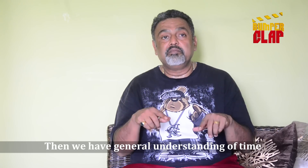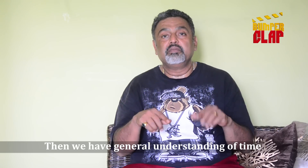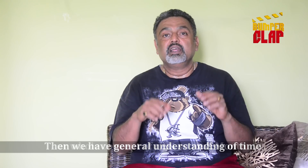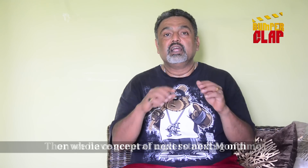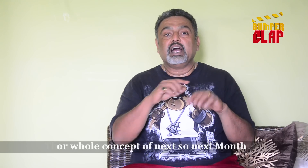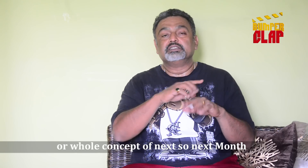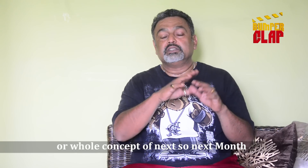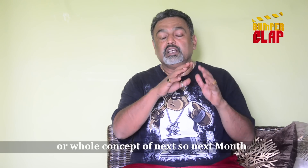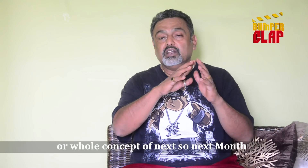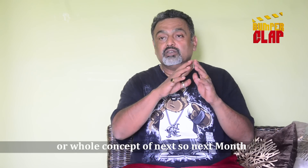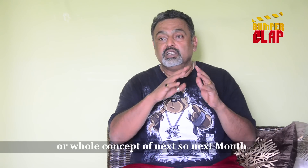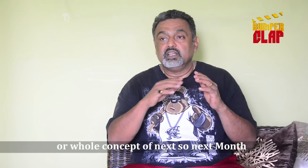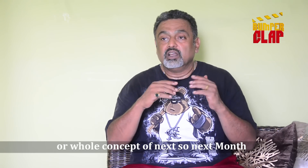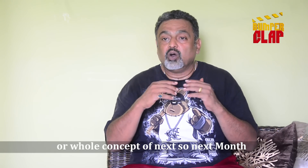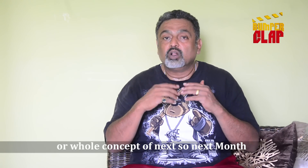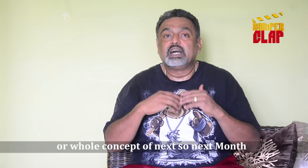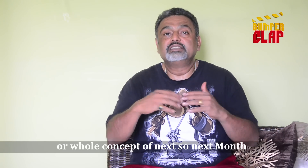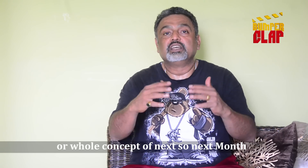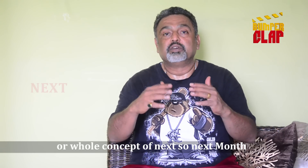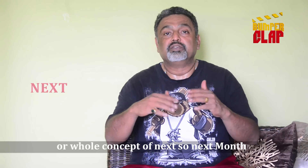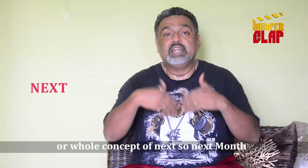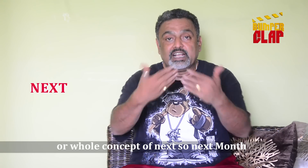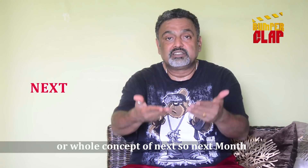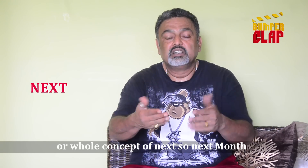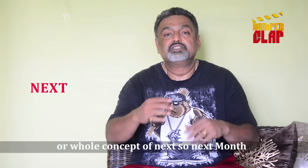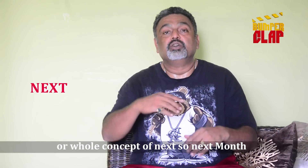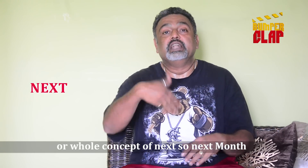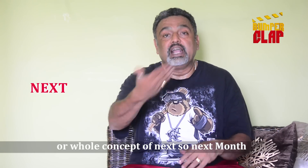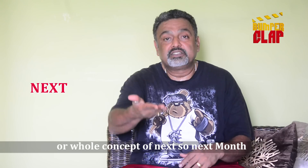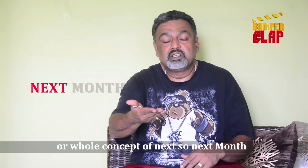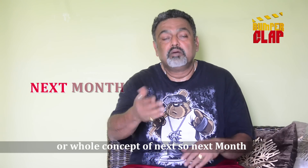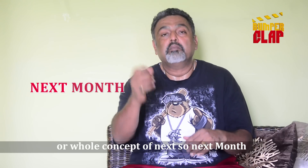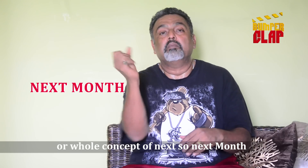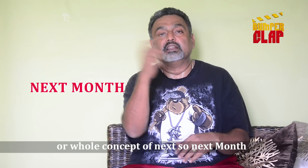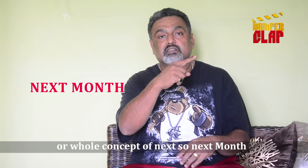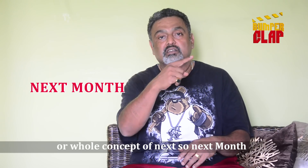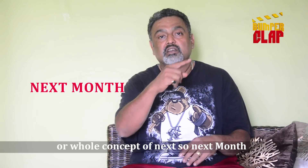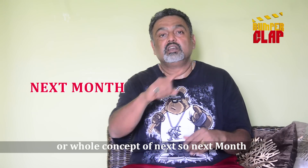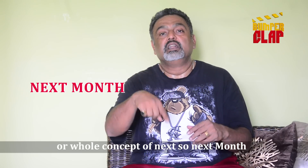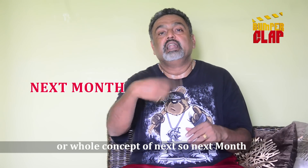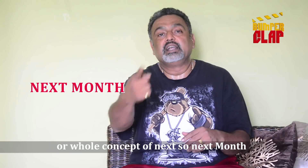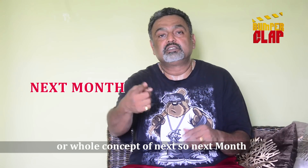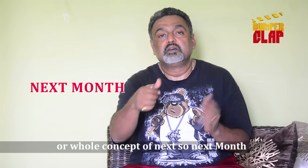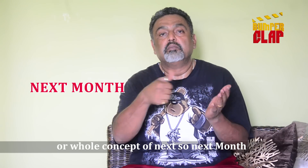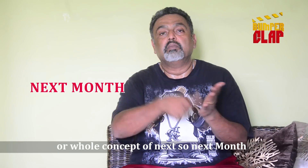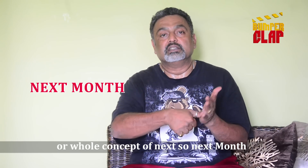and you know the whole concept of next so next month next month